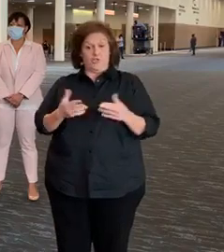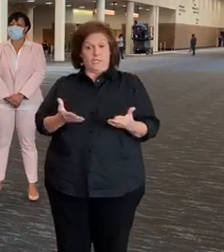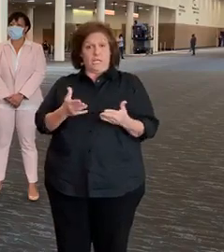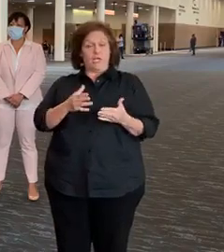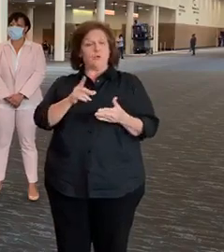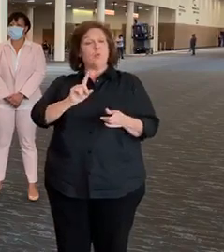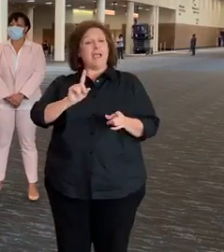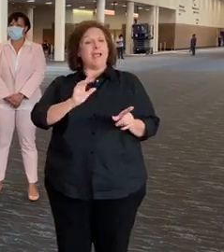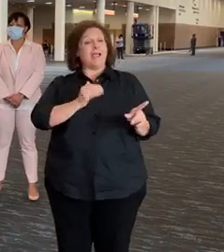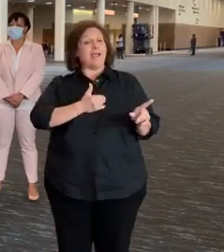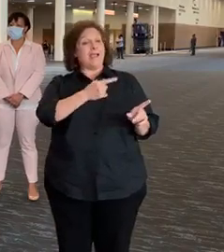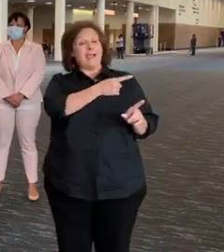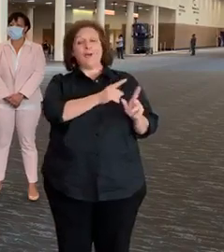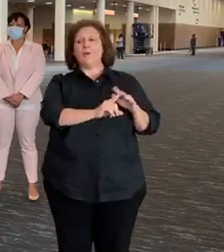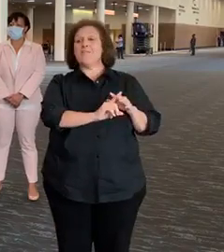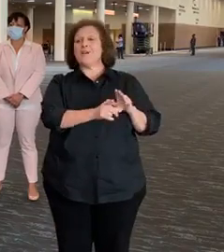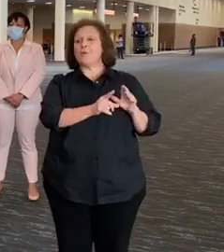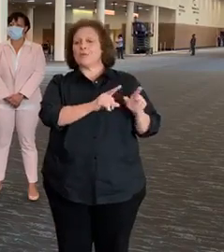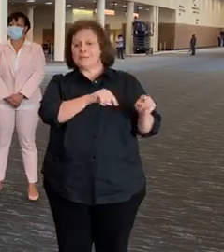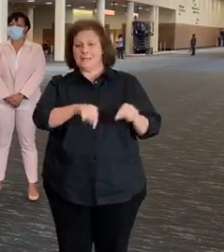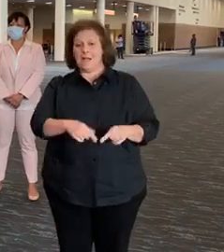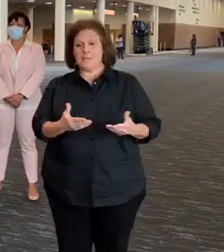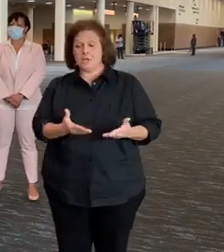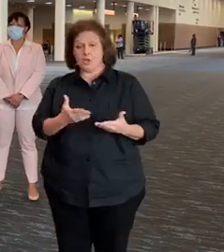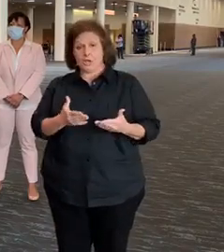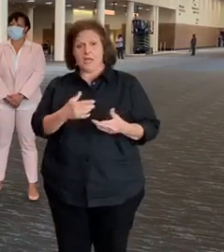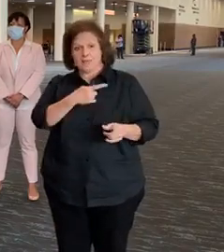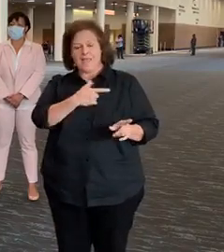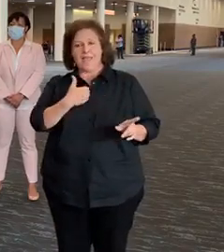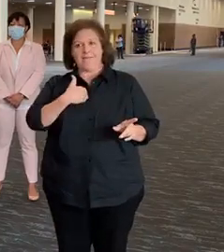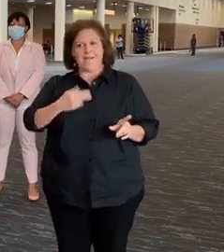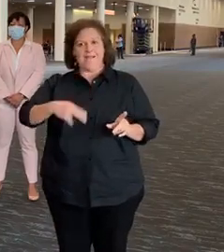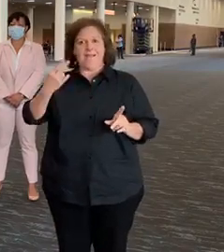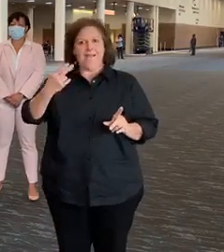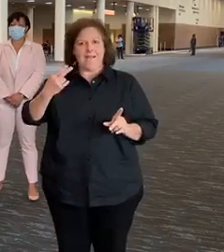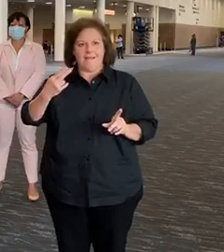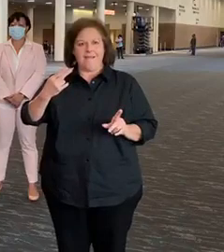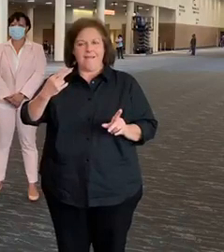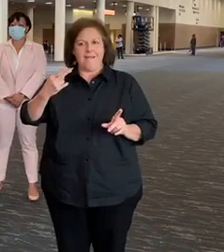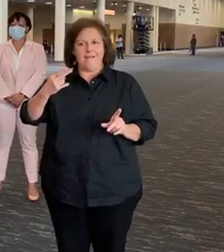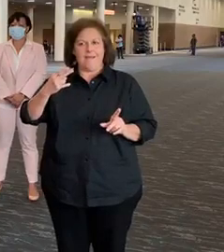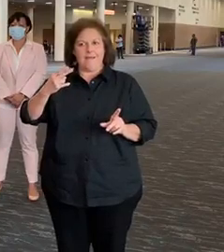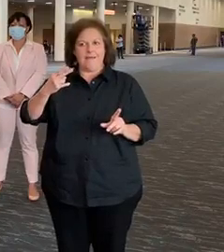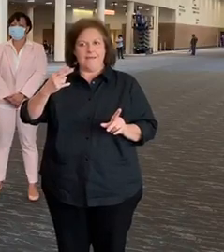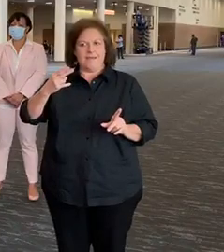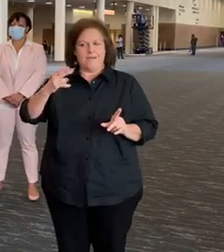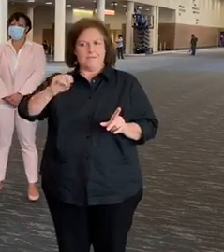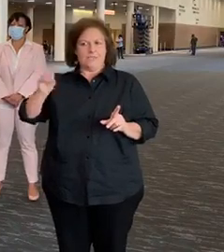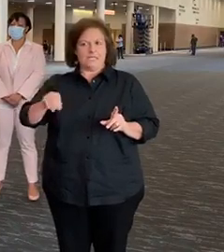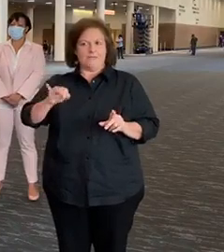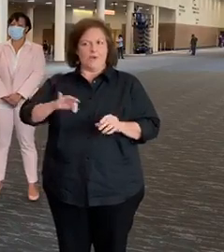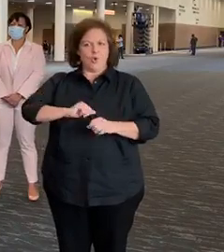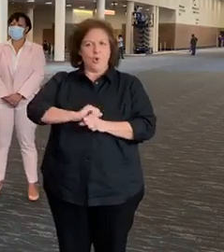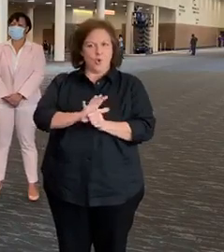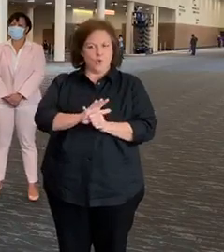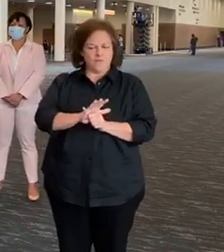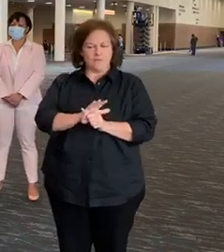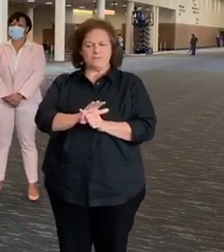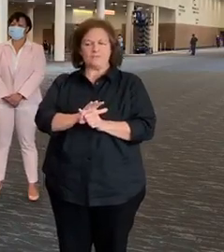evacuees came from was a region that had some fairly high percent or incidence of COVID, and that's why not